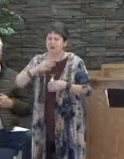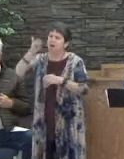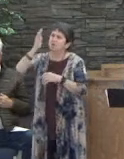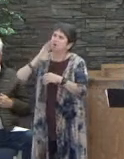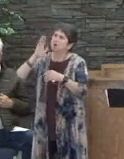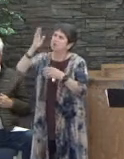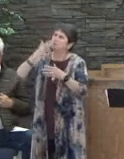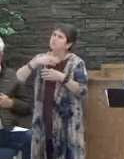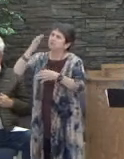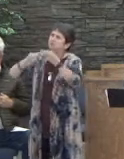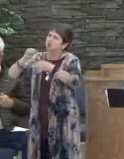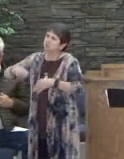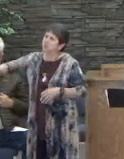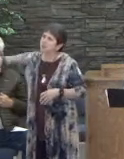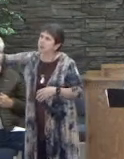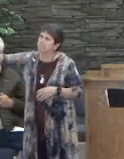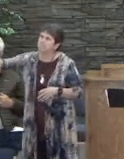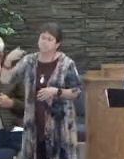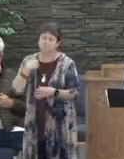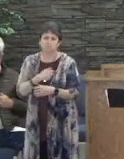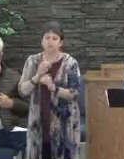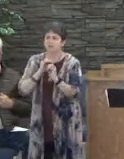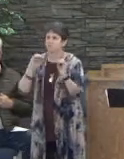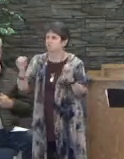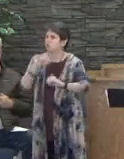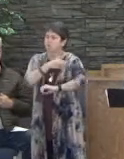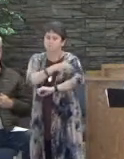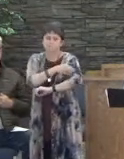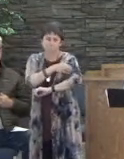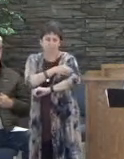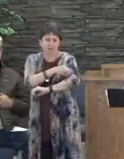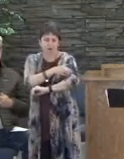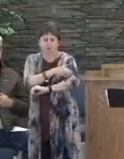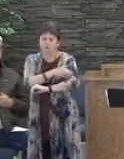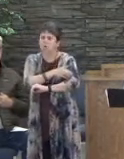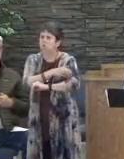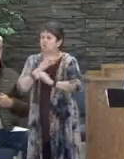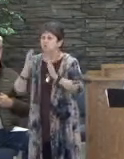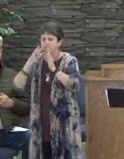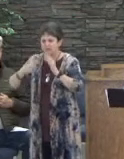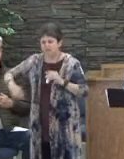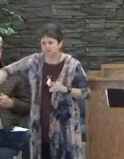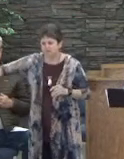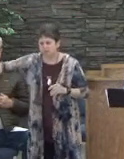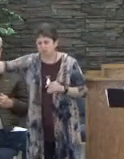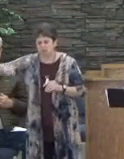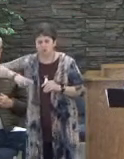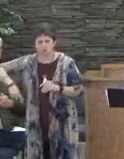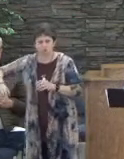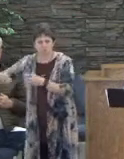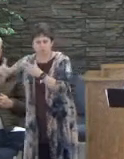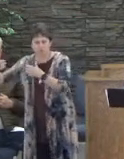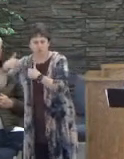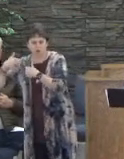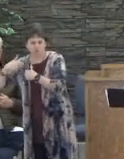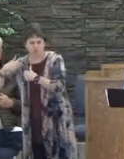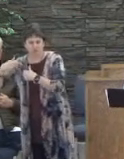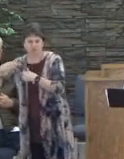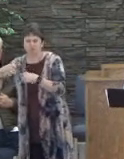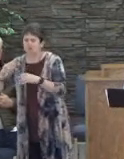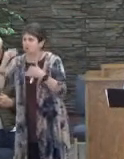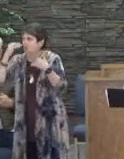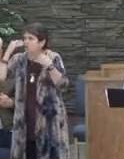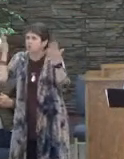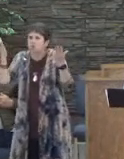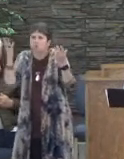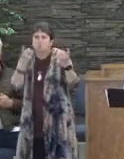will you not judge them? For we have no power to face this vast army that is attacking us. We do not know